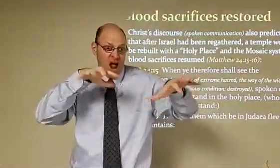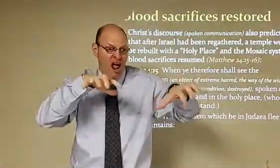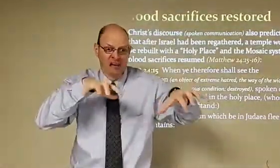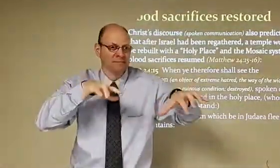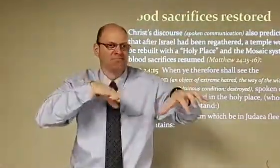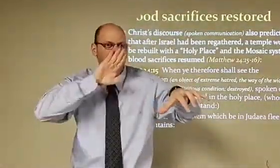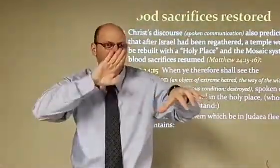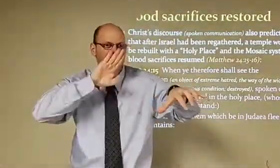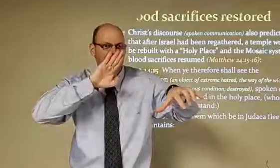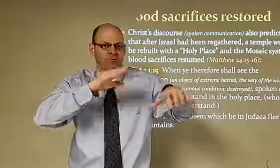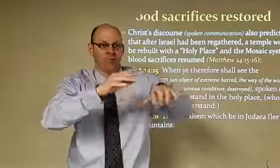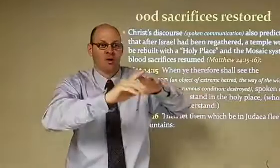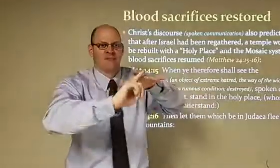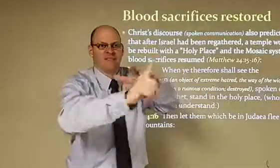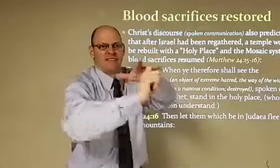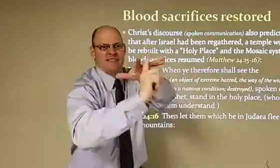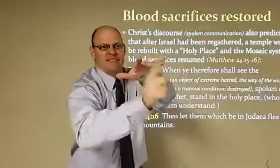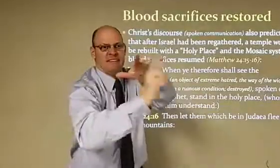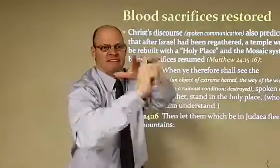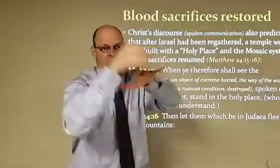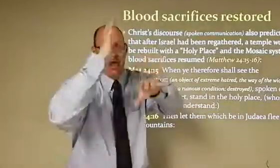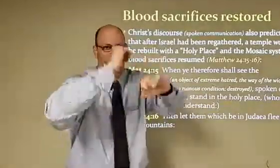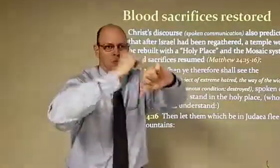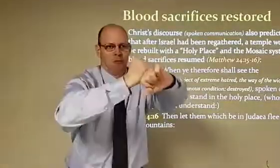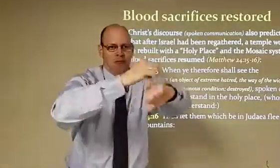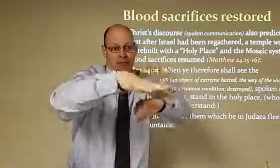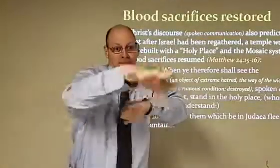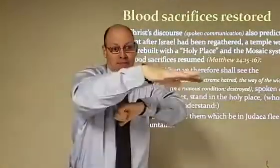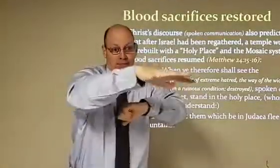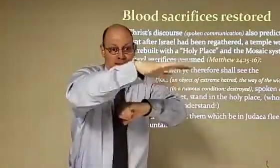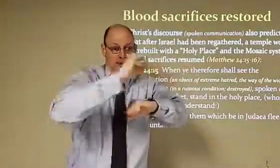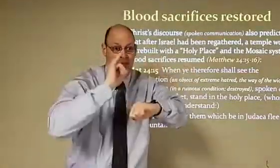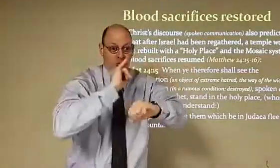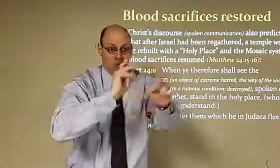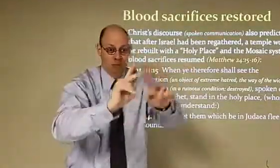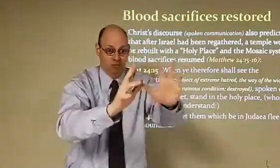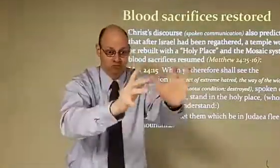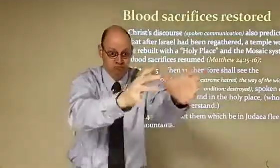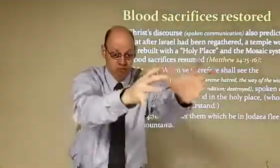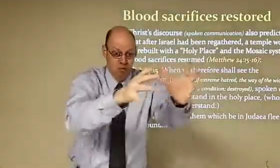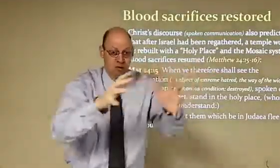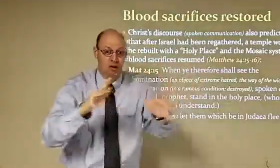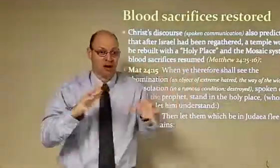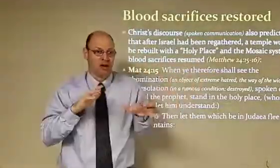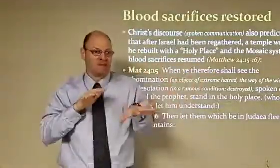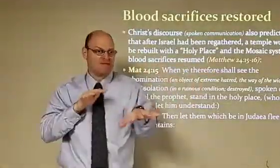So Satan wants to flood Israel. Okay, so they're going to flee to the mountain.